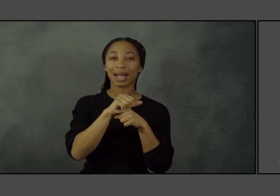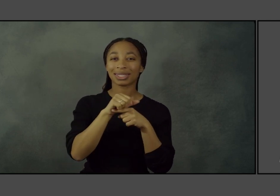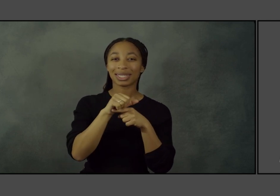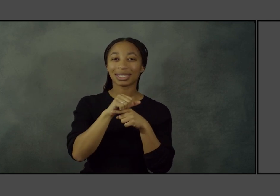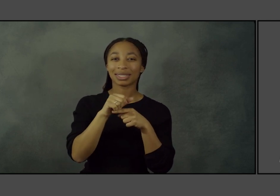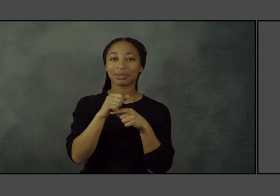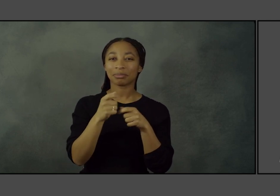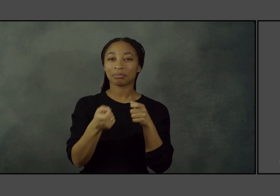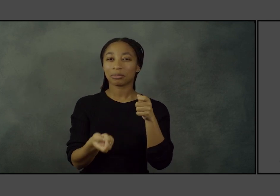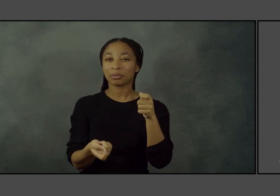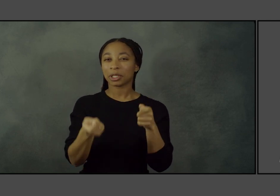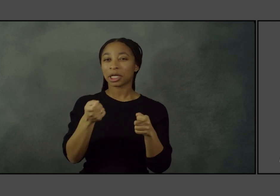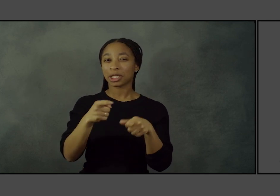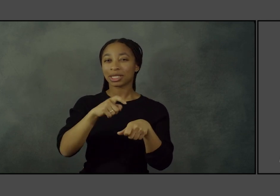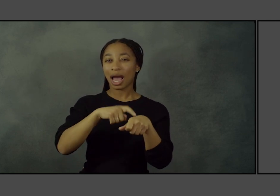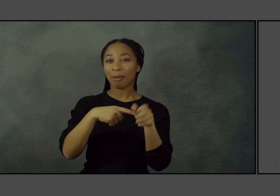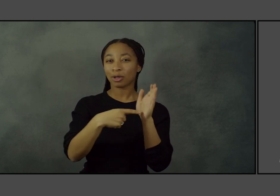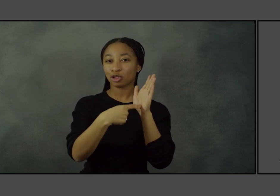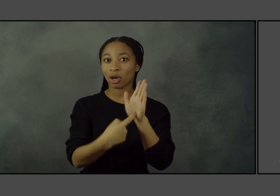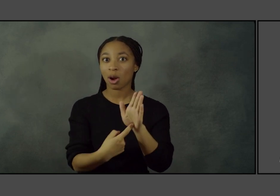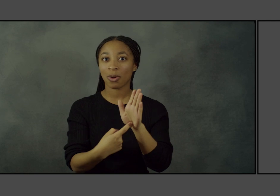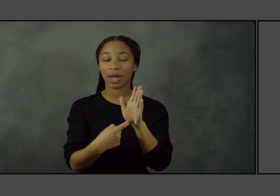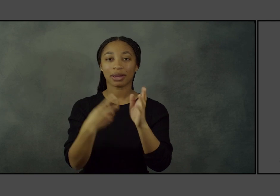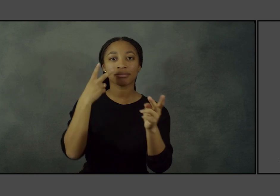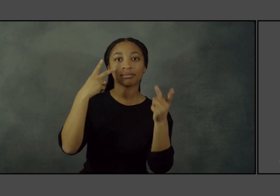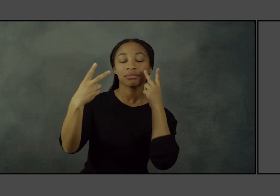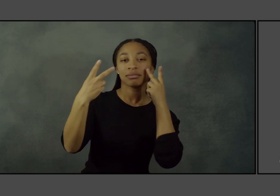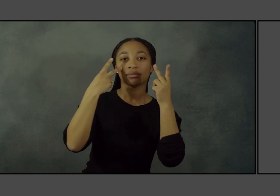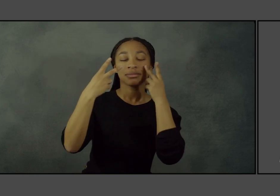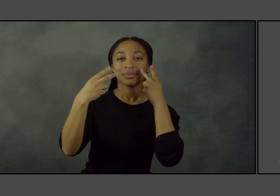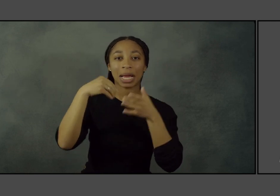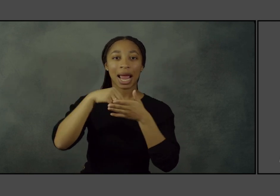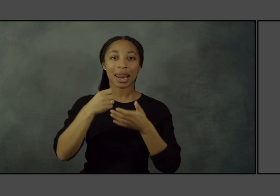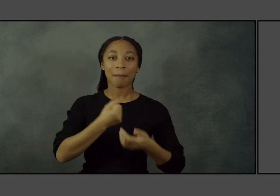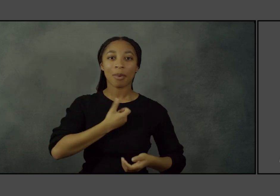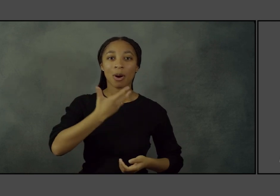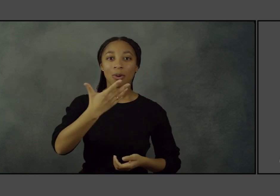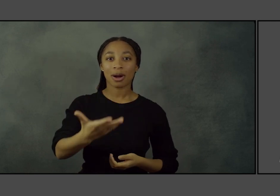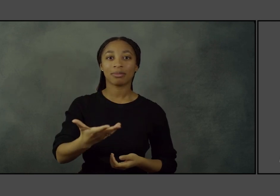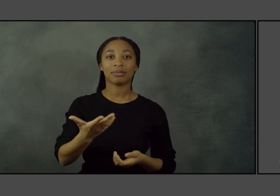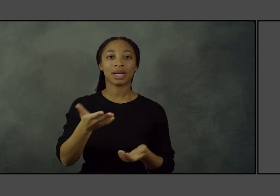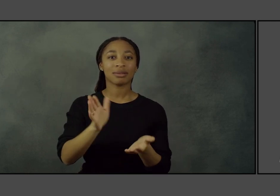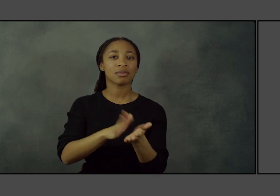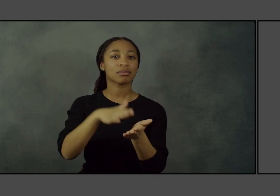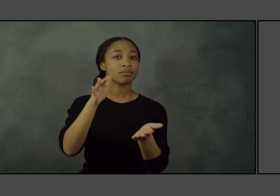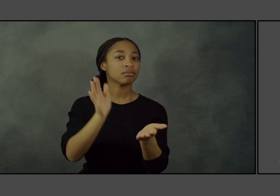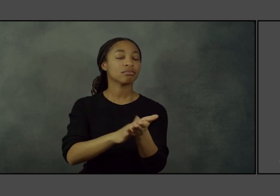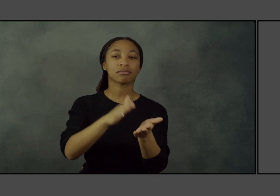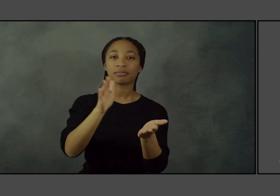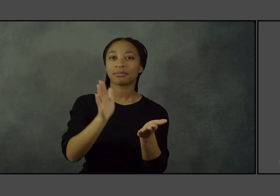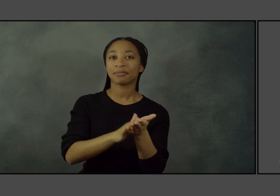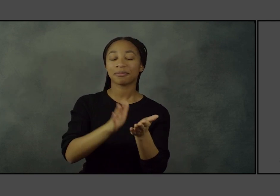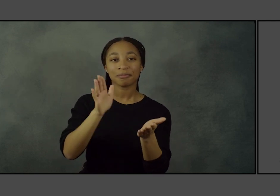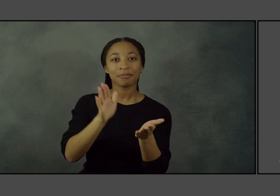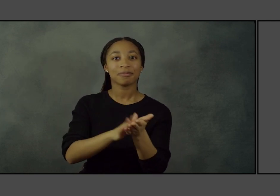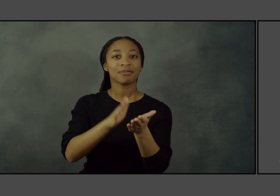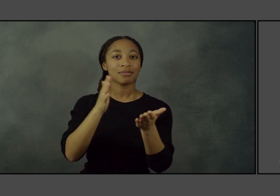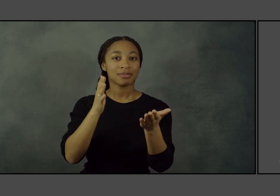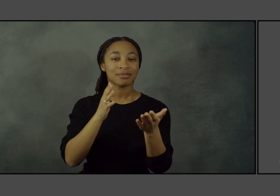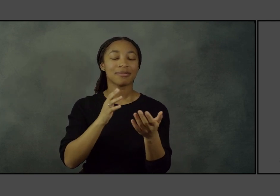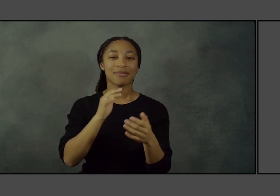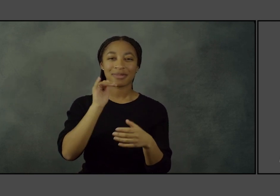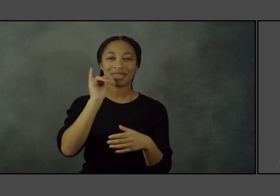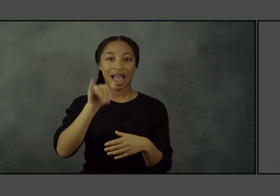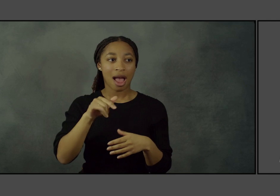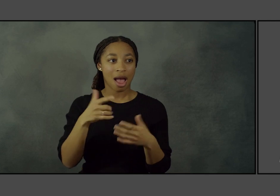moving time in a poem and moving it rhythmically. which is what we're trying to do, and making more than